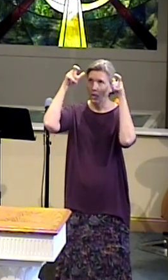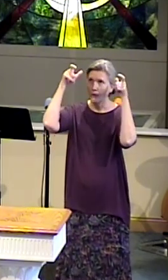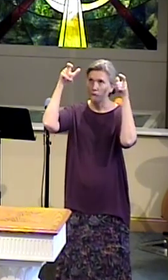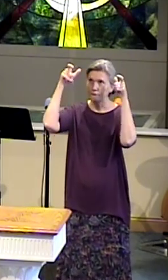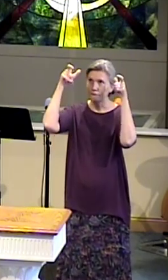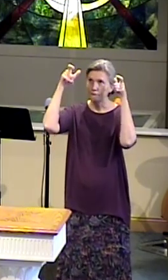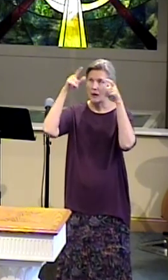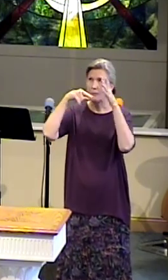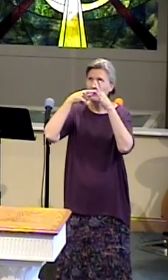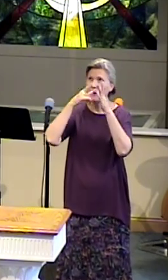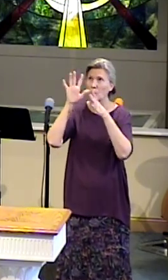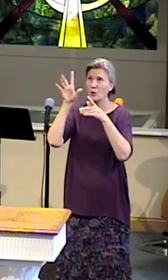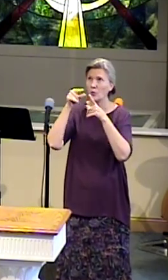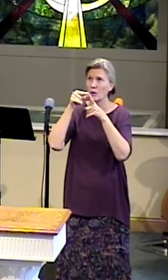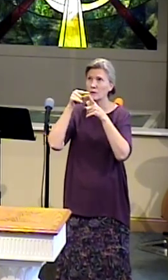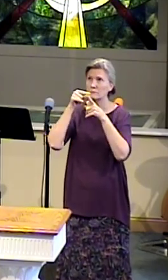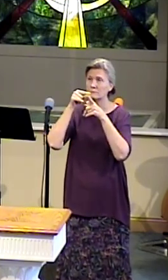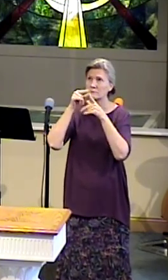about the Word.